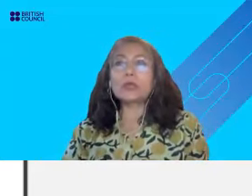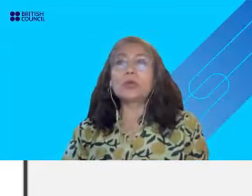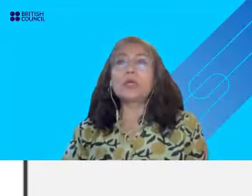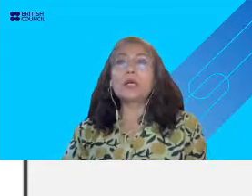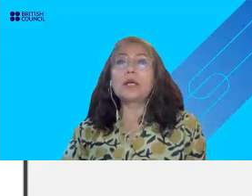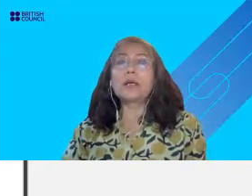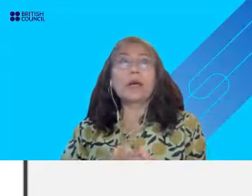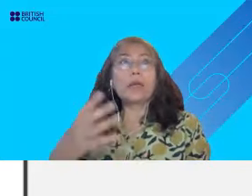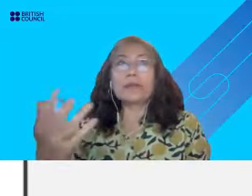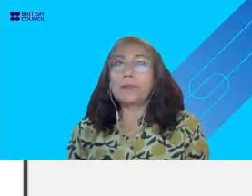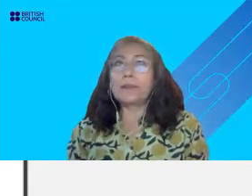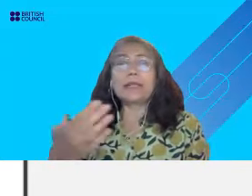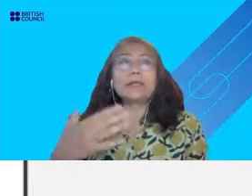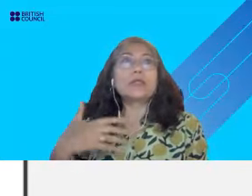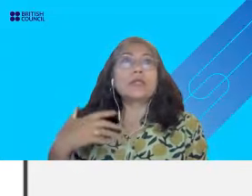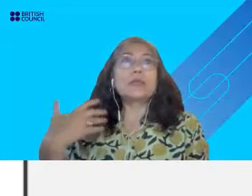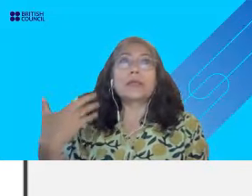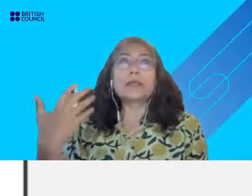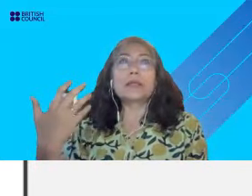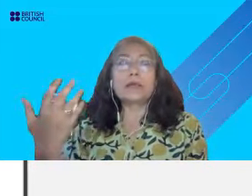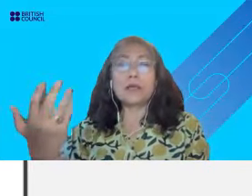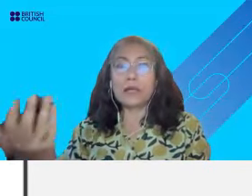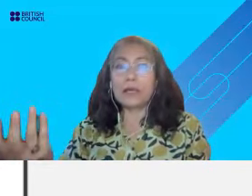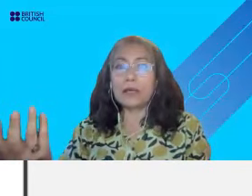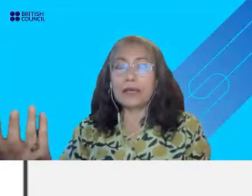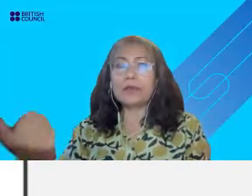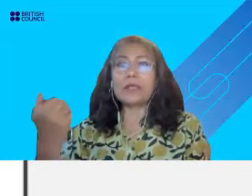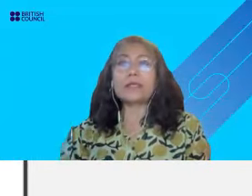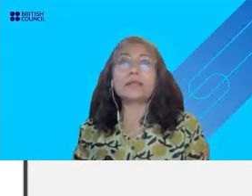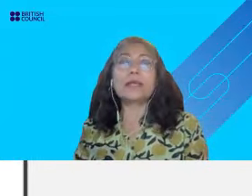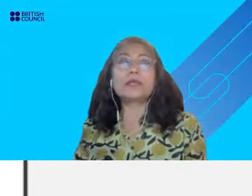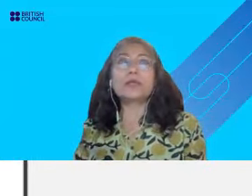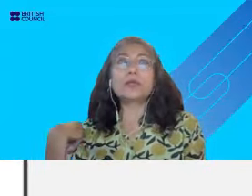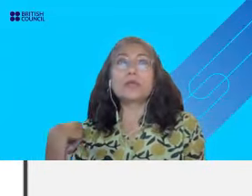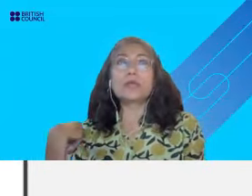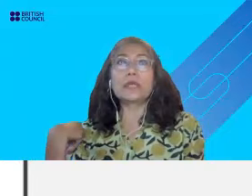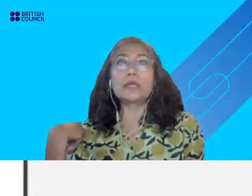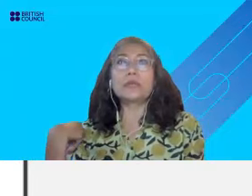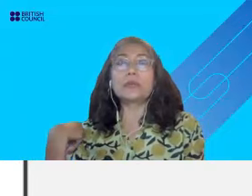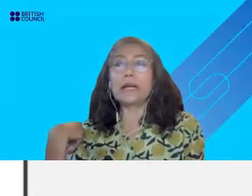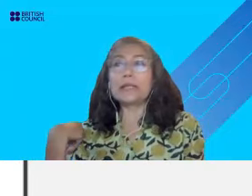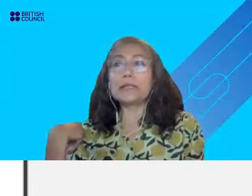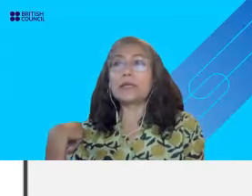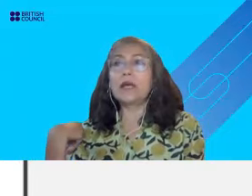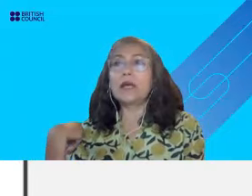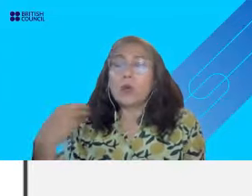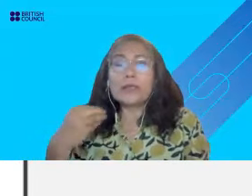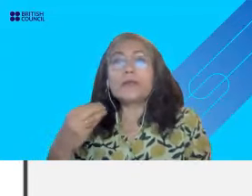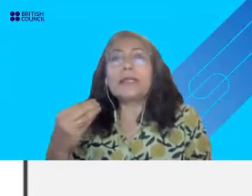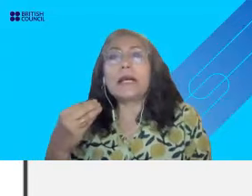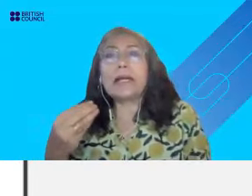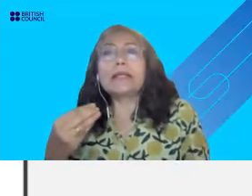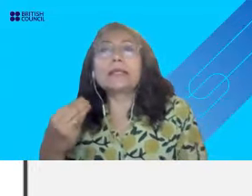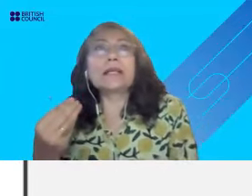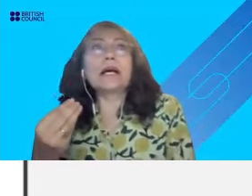their school, whether they are planting trees, whether they are advocating against the use of single-use plastic,